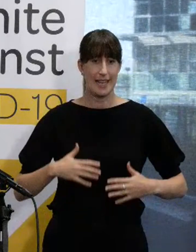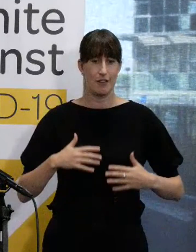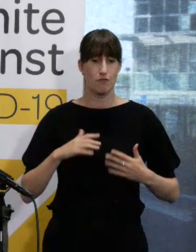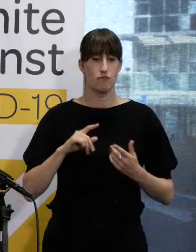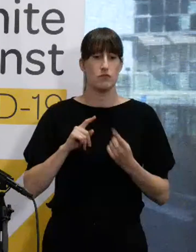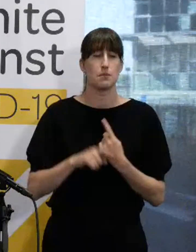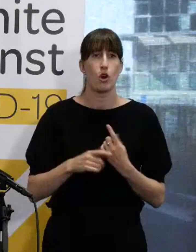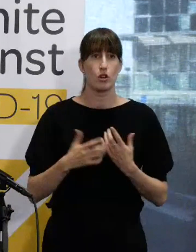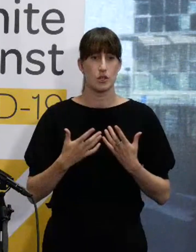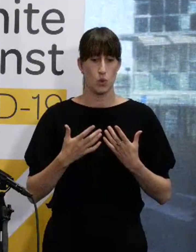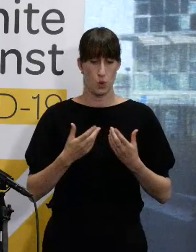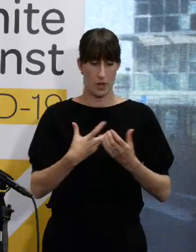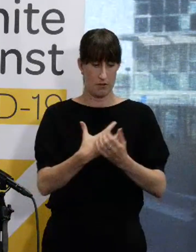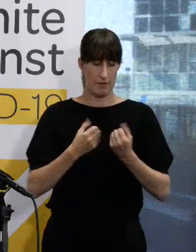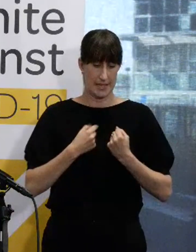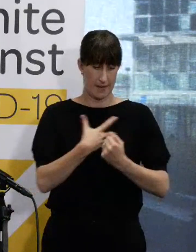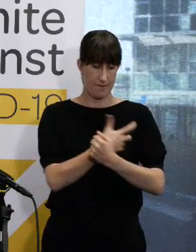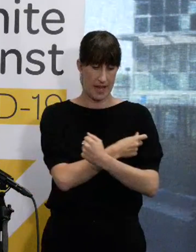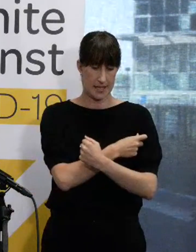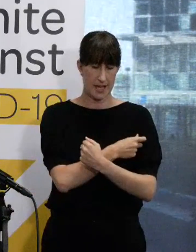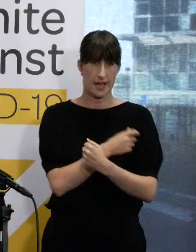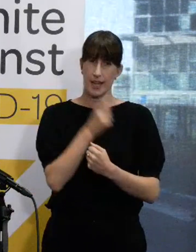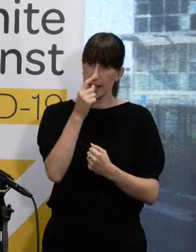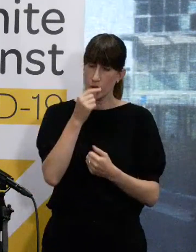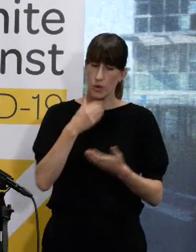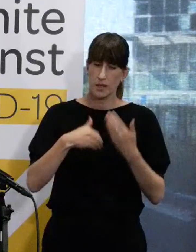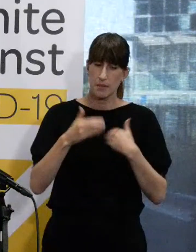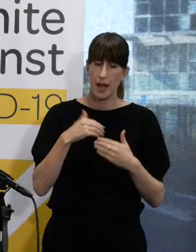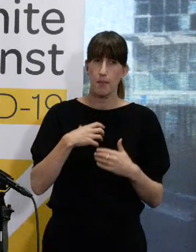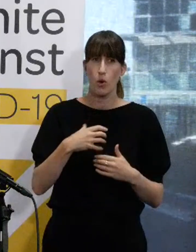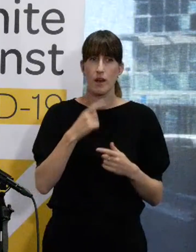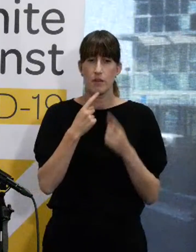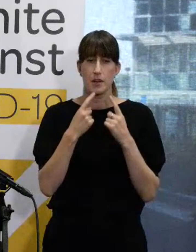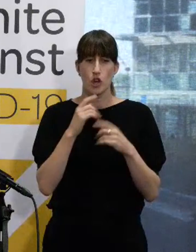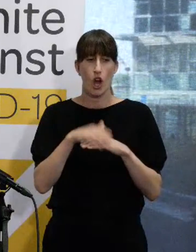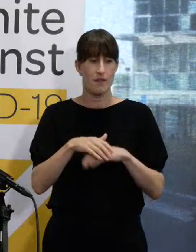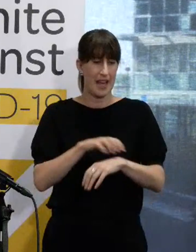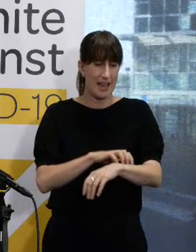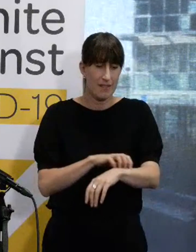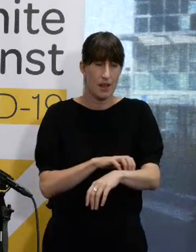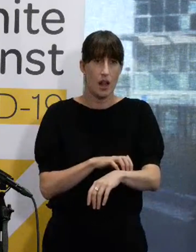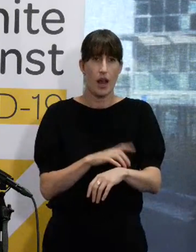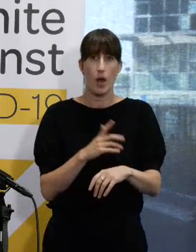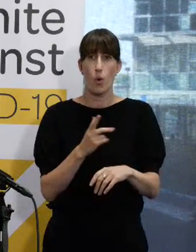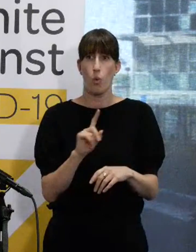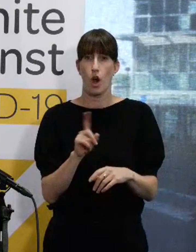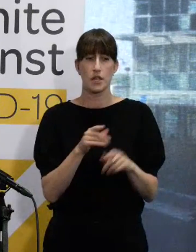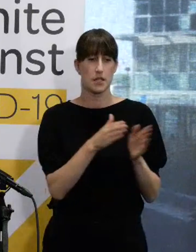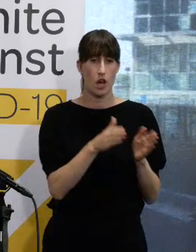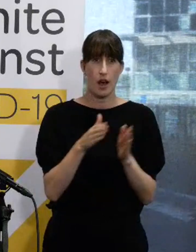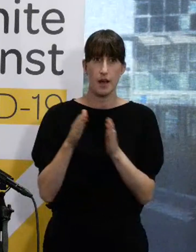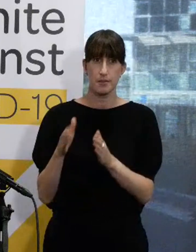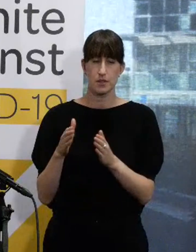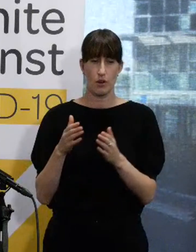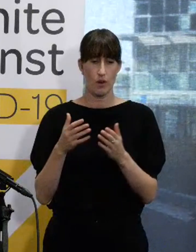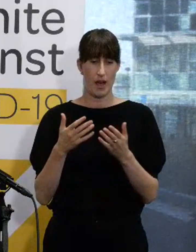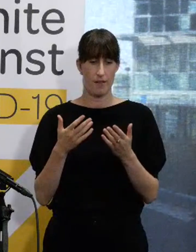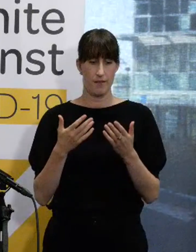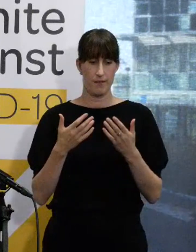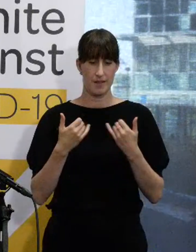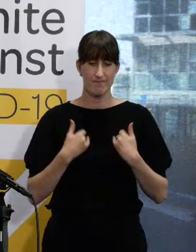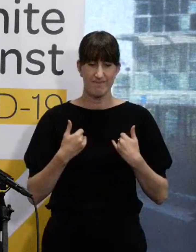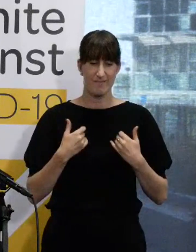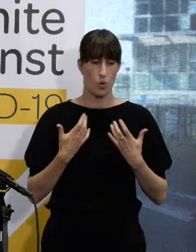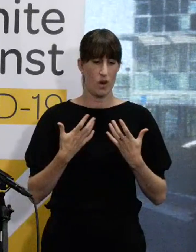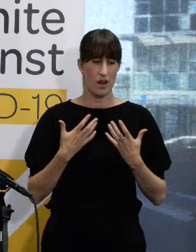about, how does someone know whether they might be allergic to the vaccine or what it is that causes that sort of allergic reaction? Yeah, well, there are some